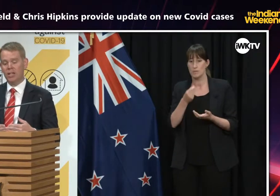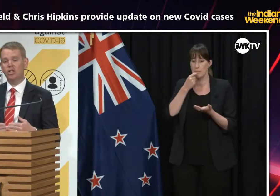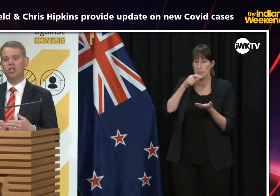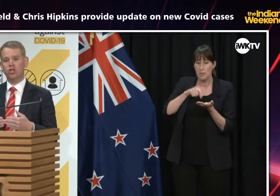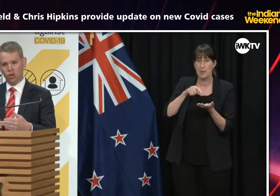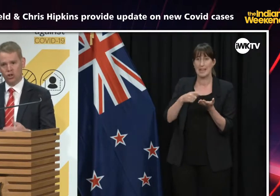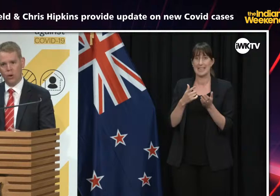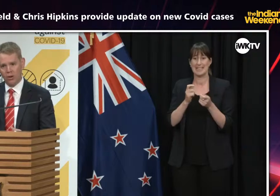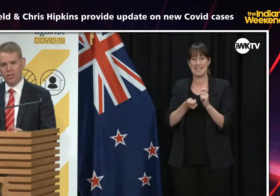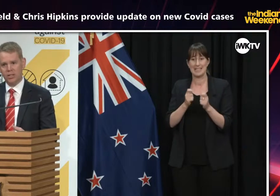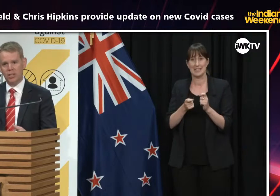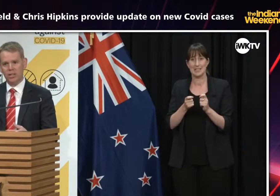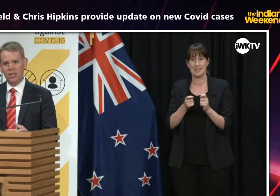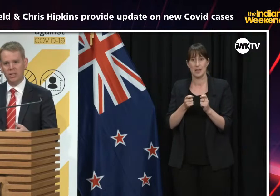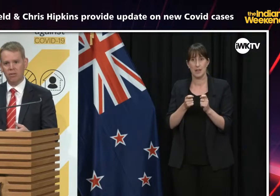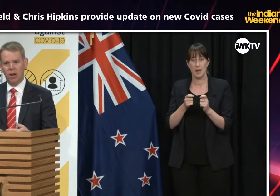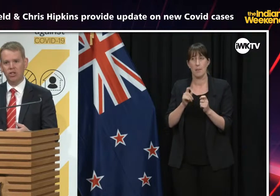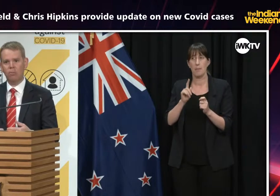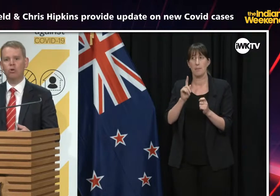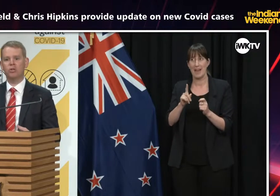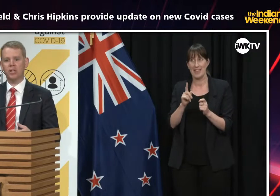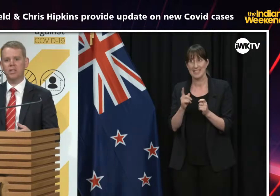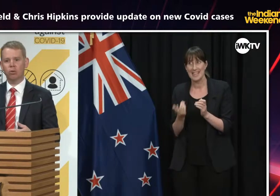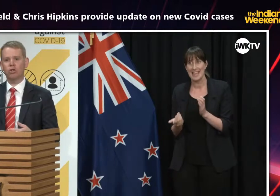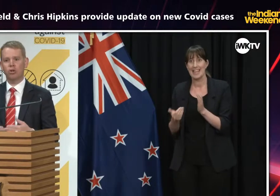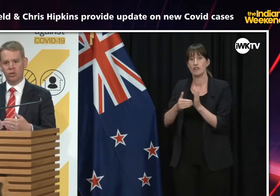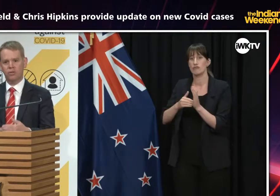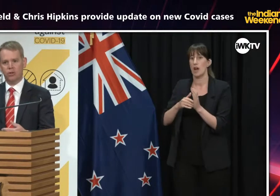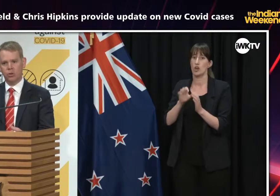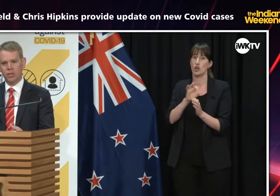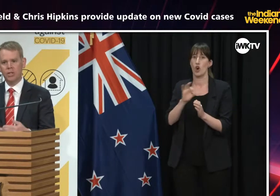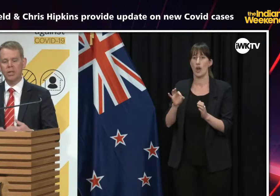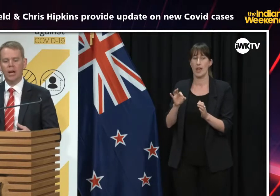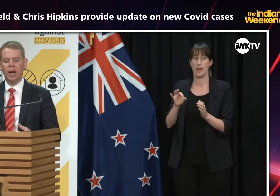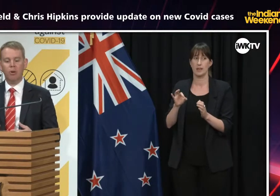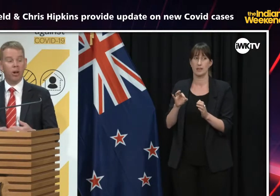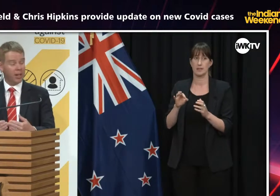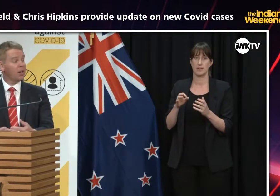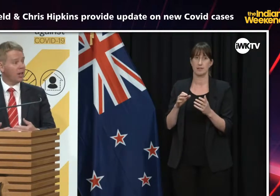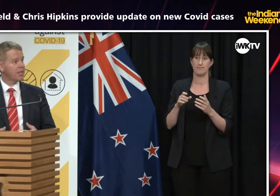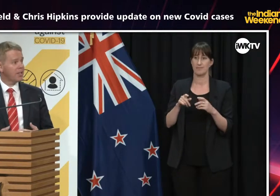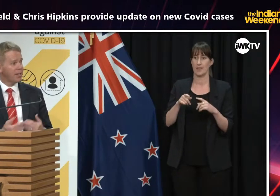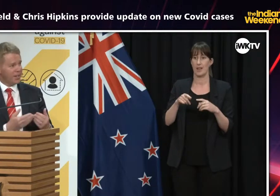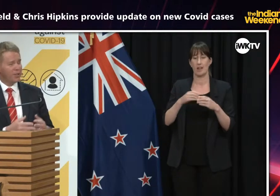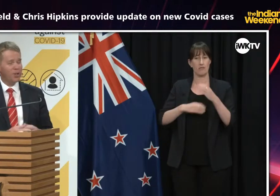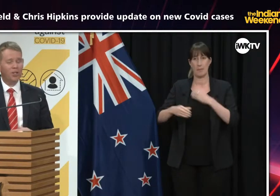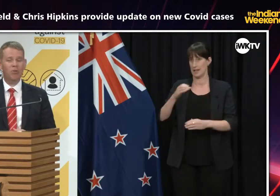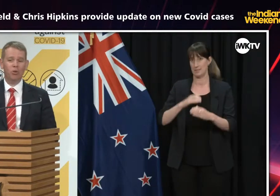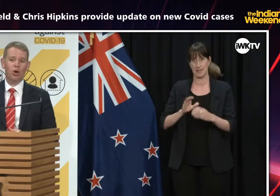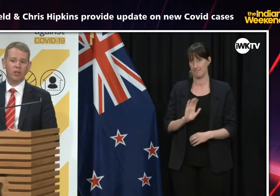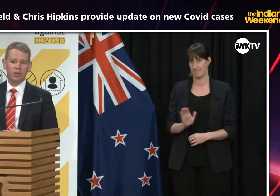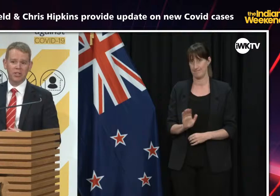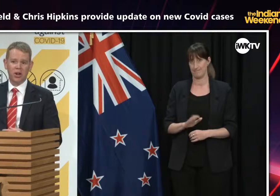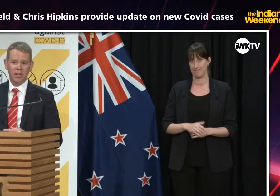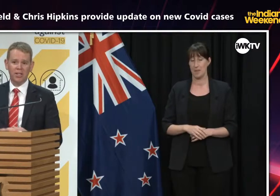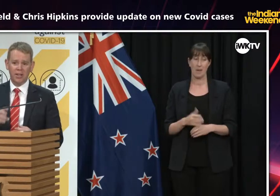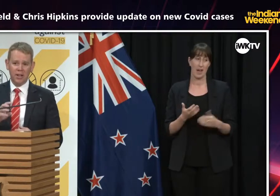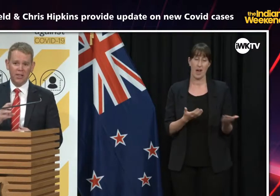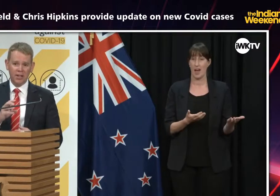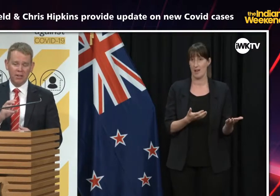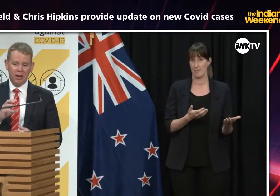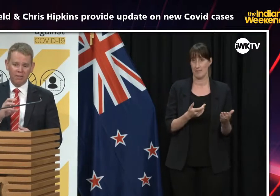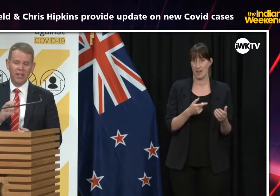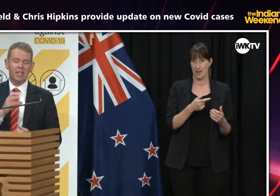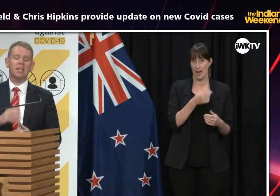be as an addition to our existing testing regime, not as an alternative to it. But I'll ask the Director General to comment on the science